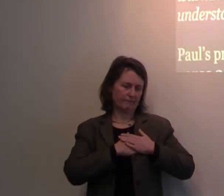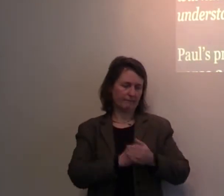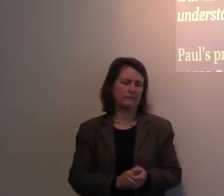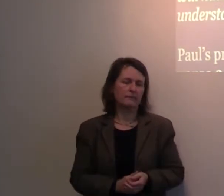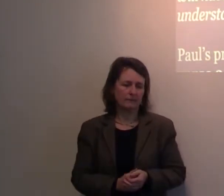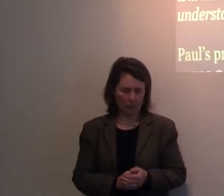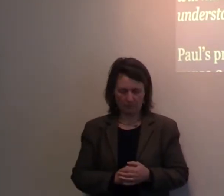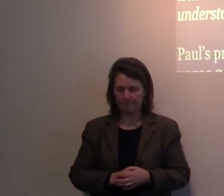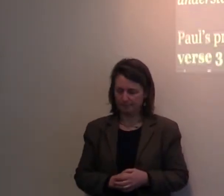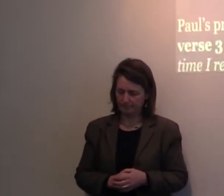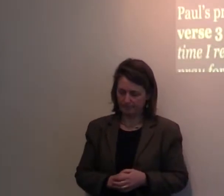End quote.